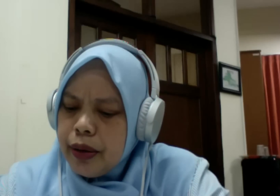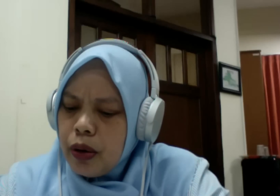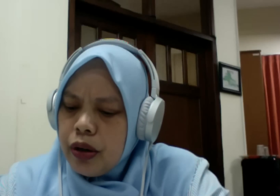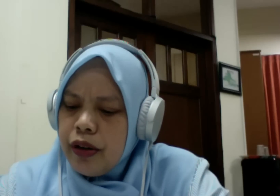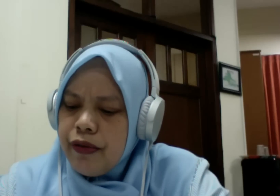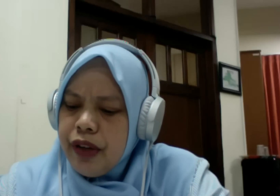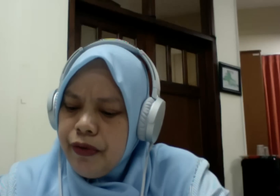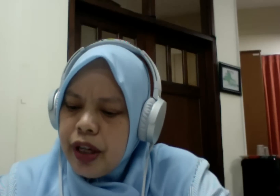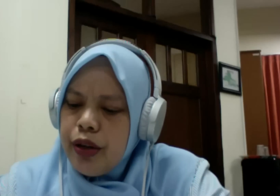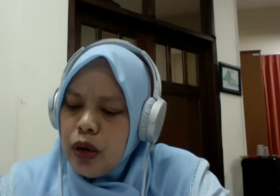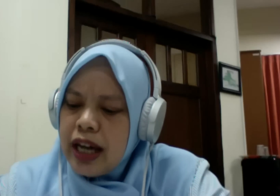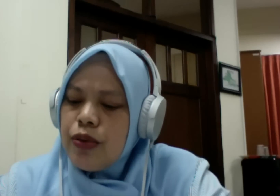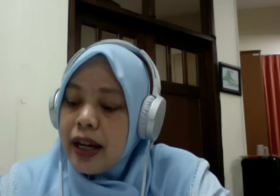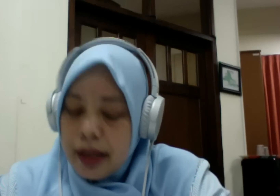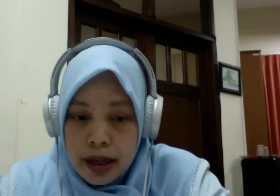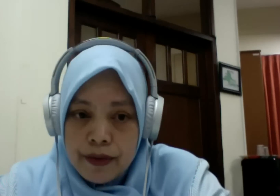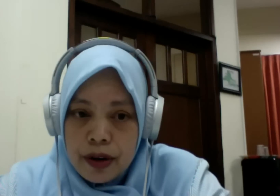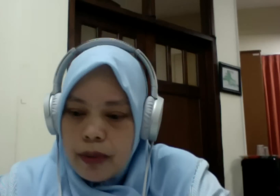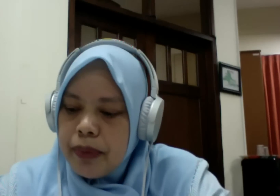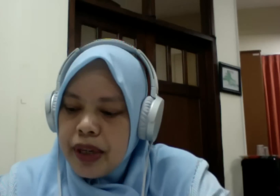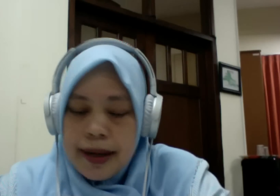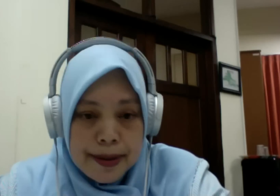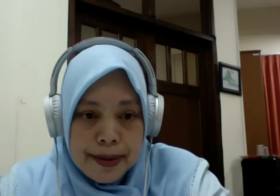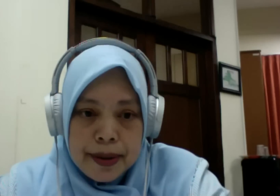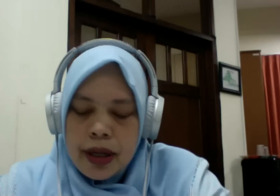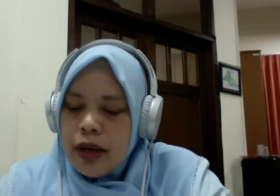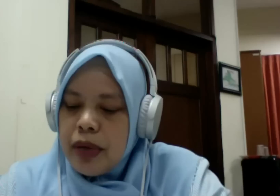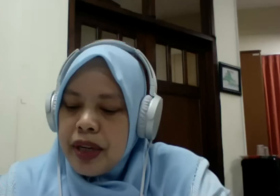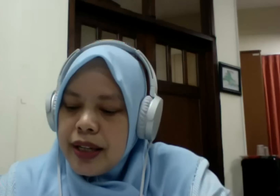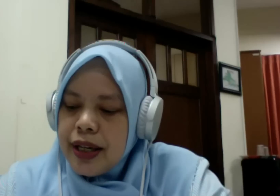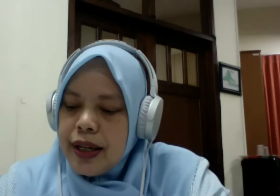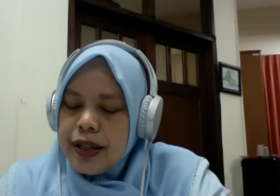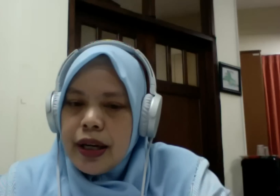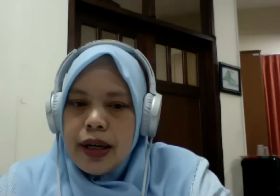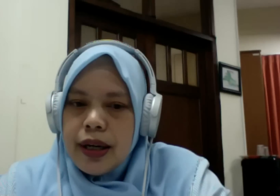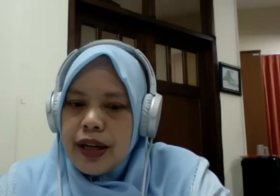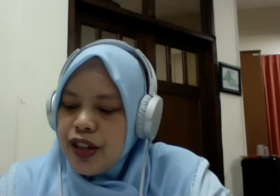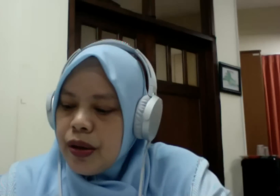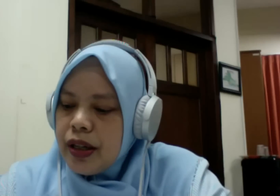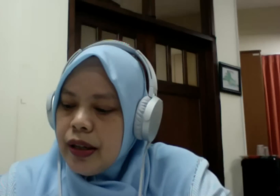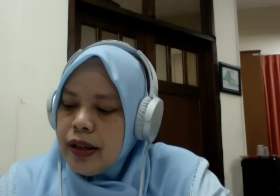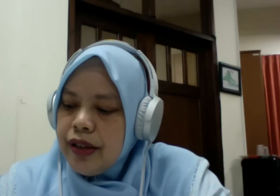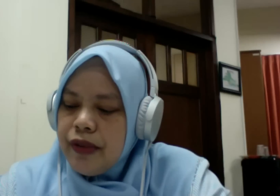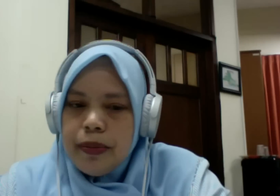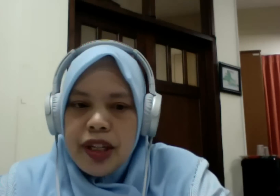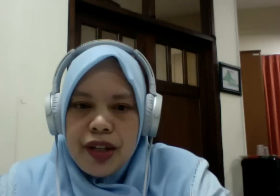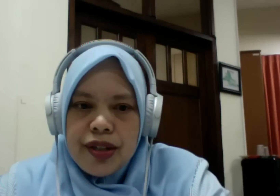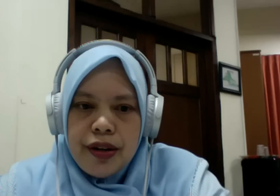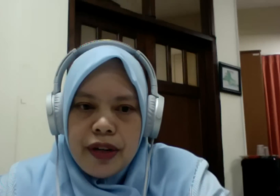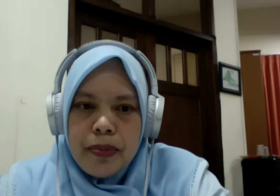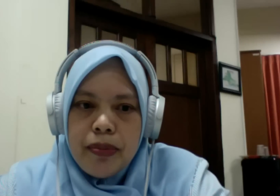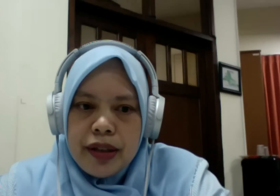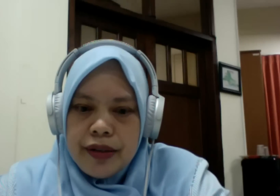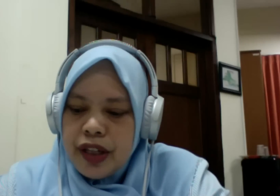and Dr. Vivi Yulaswati from BAPENAS. BAPENAS is a National Development Agency